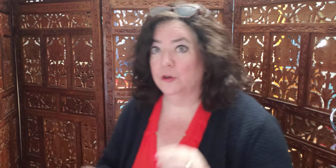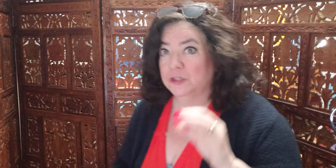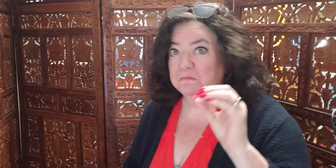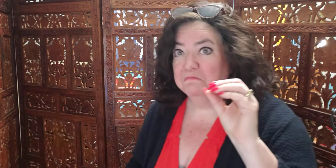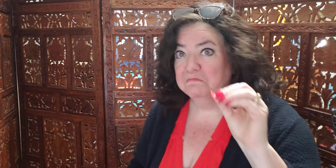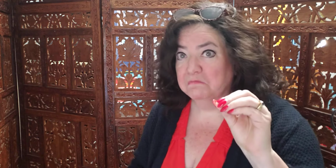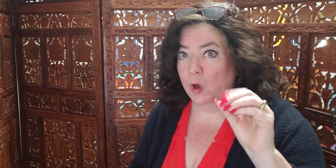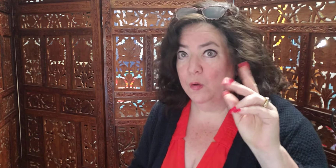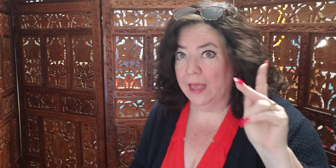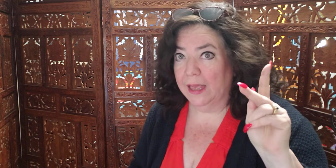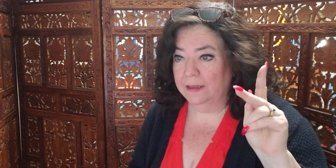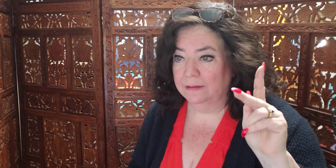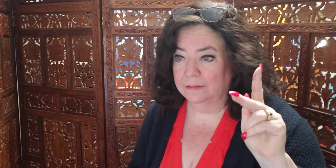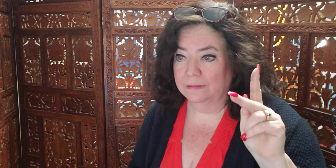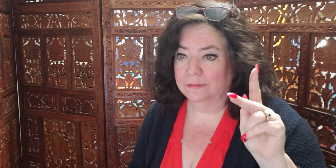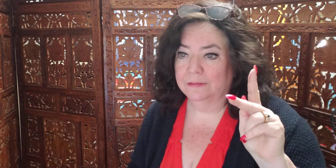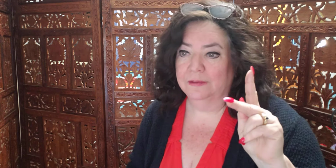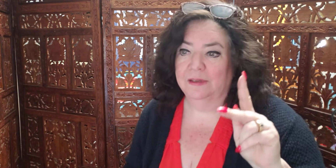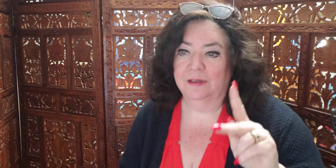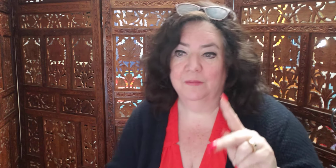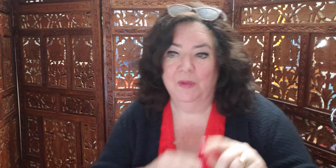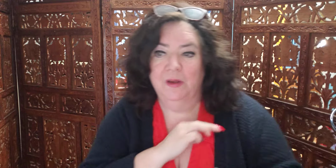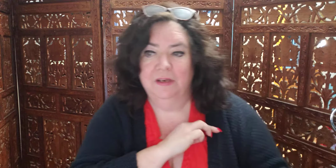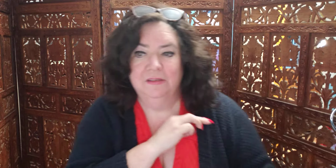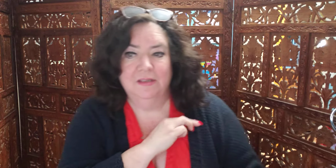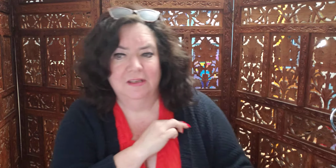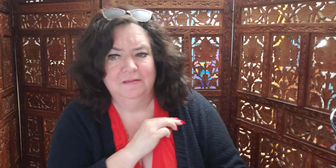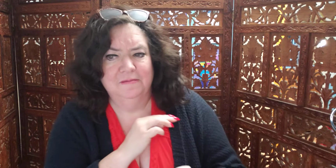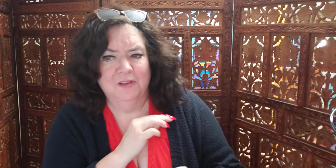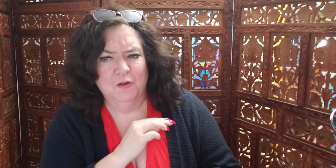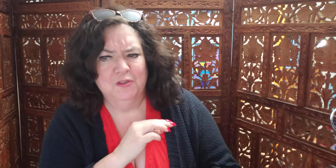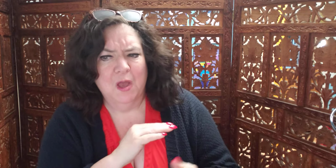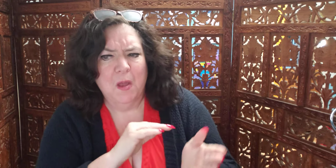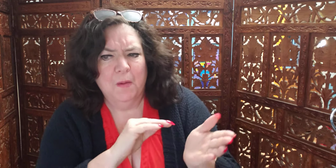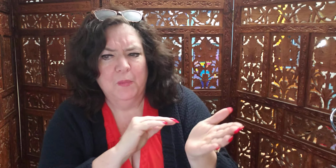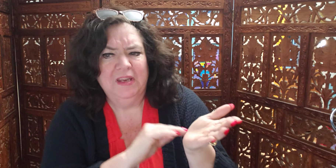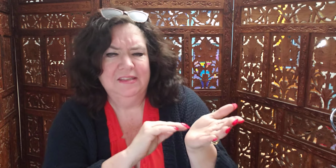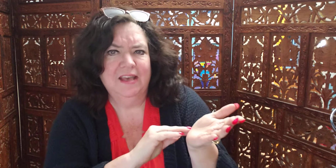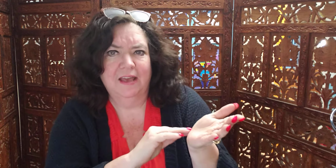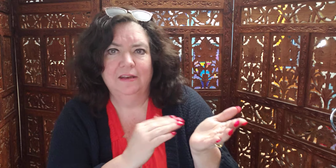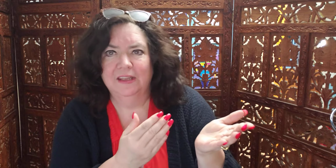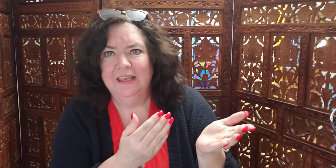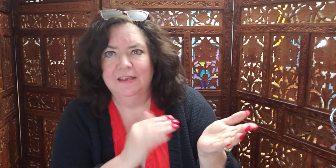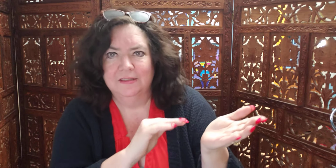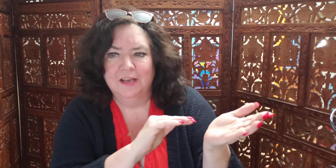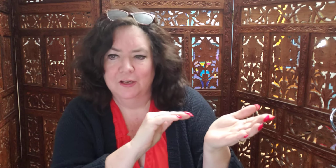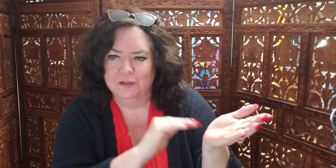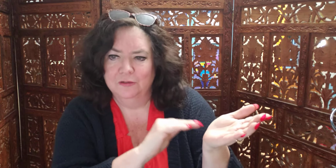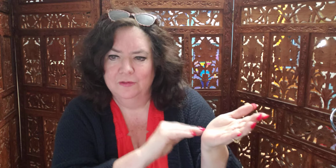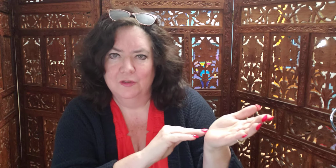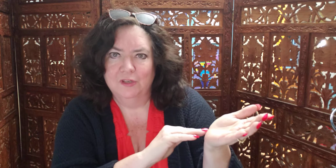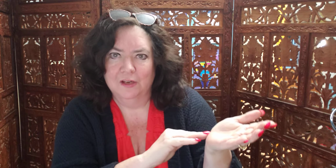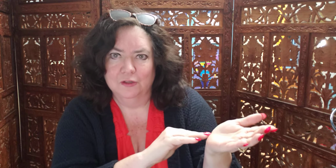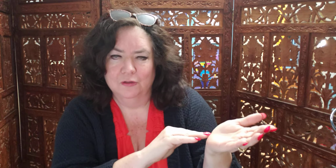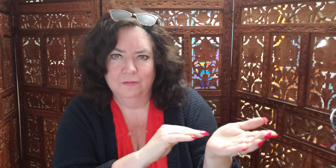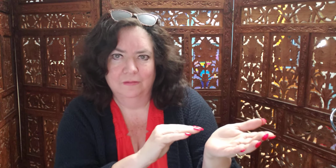goes, okay. Marianne goes, but he said, and the he is the doctor, so doctor,